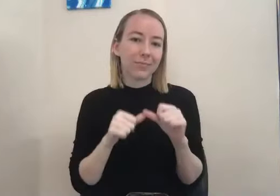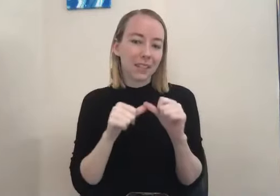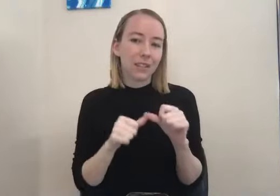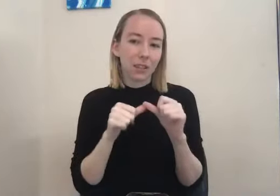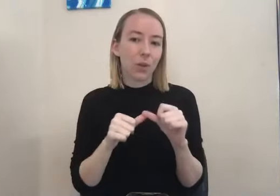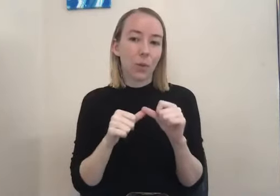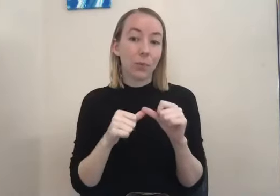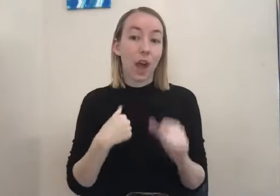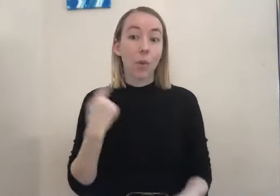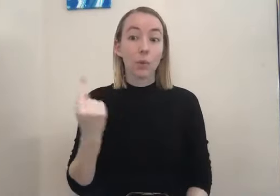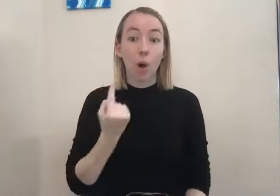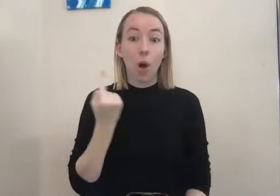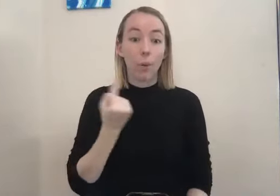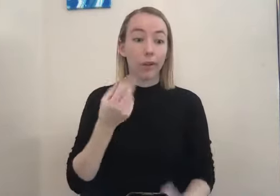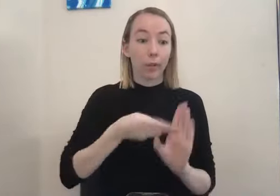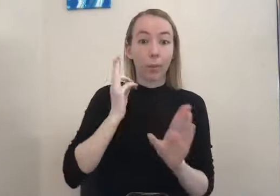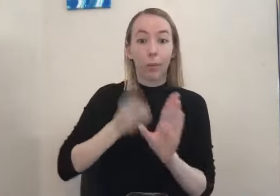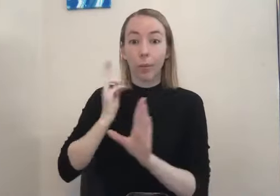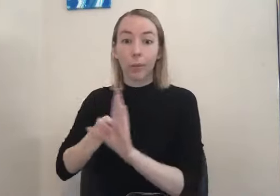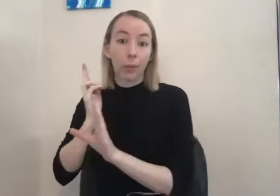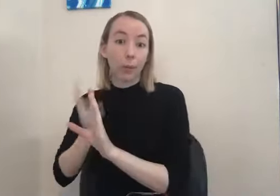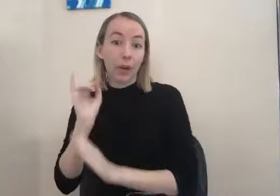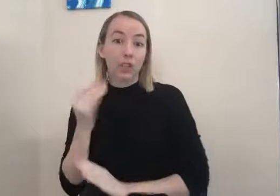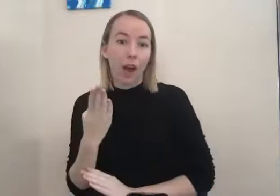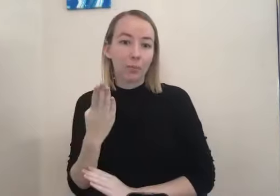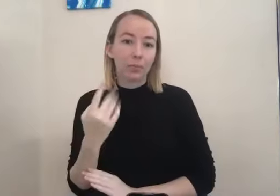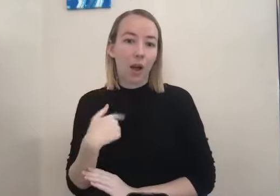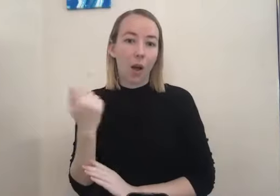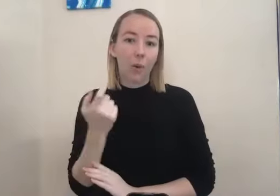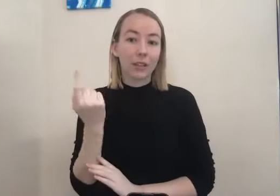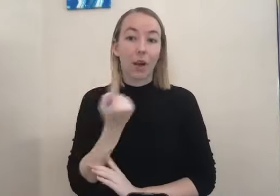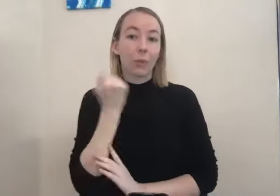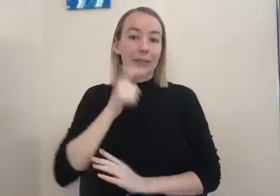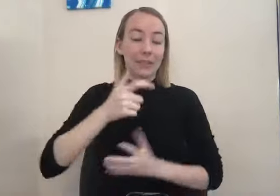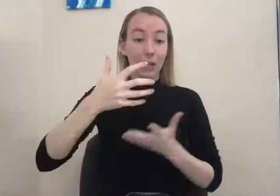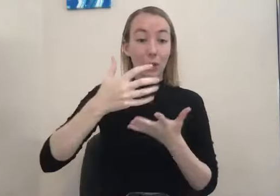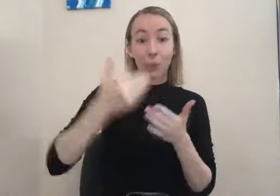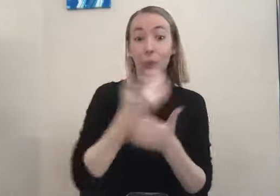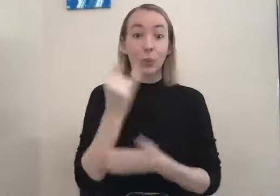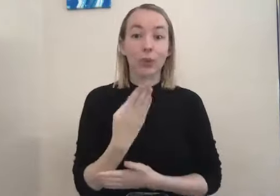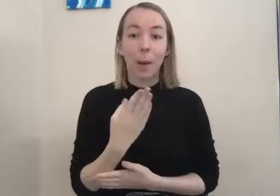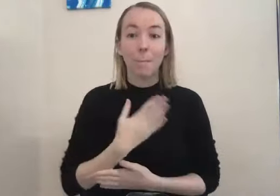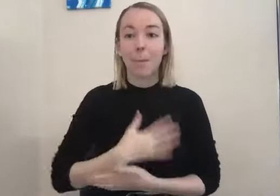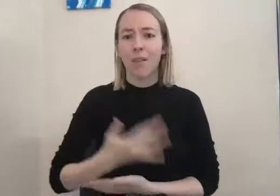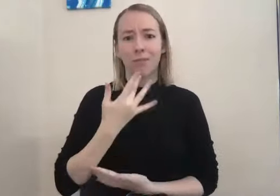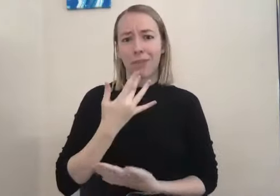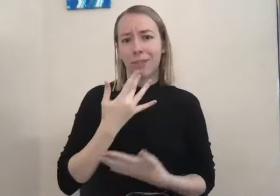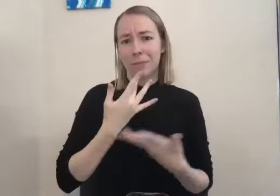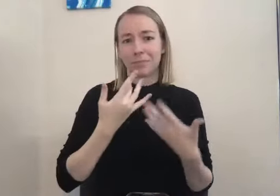own wellness, in my opinion. This is only my opinion. And so 4 years ago, this job that the